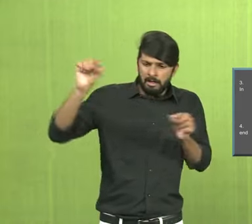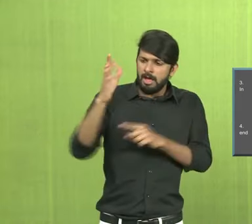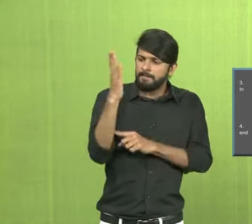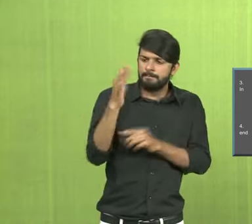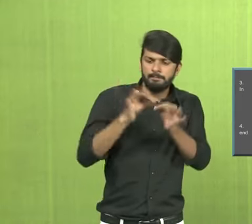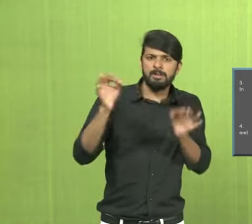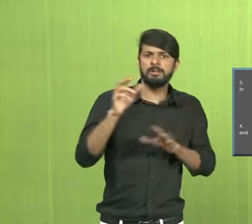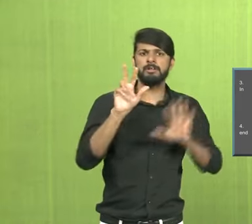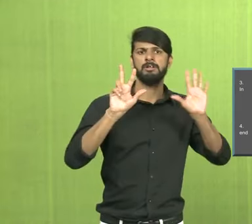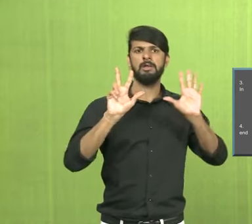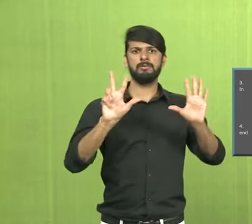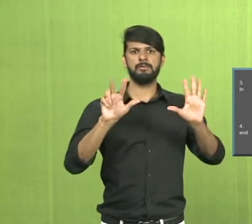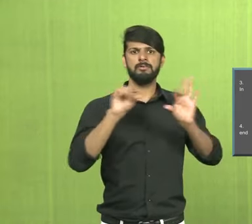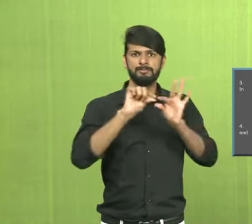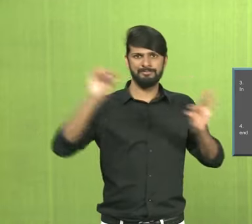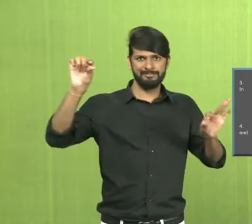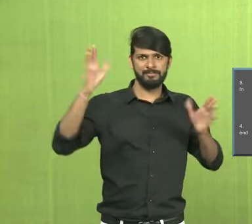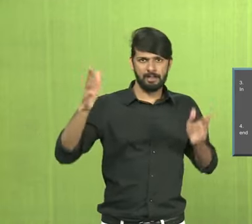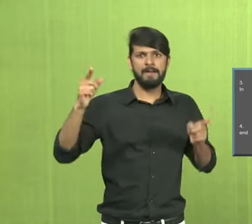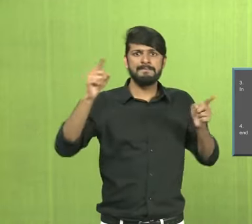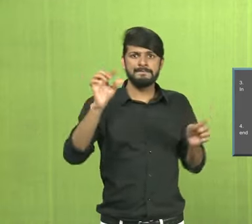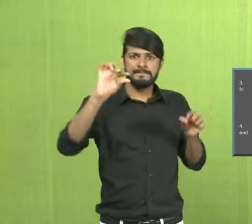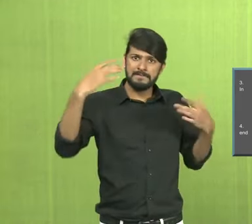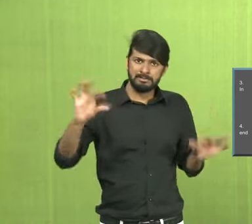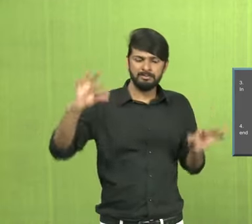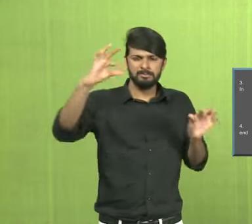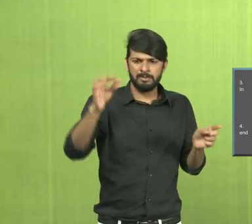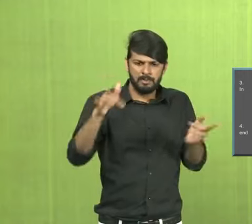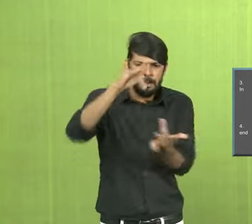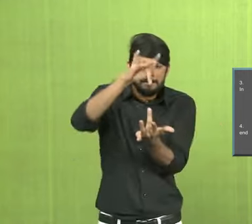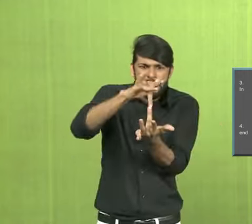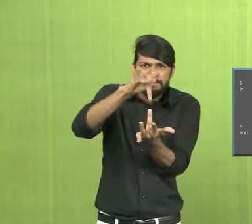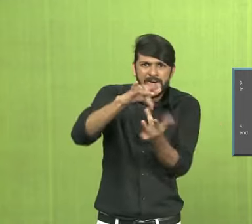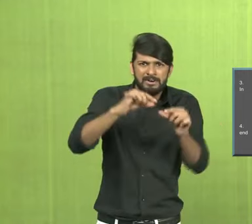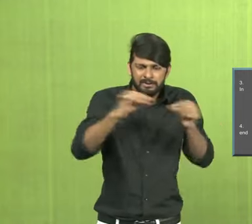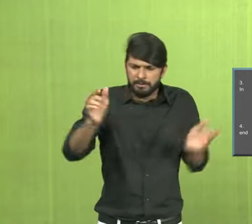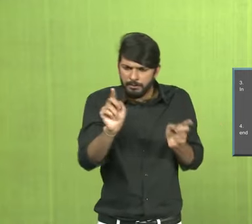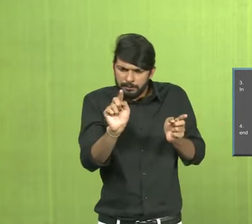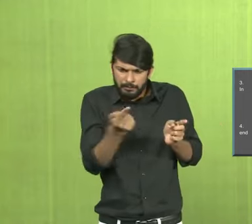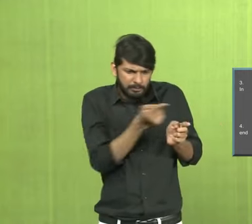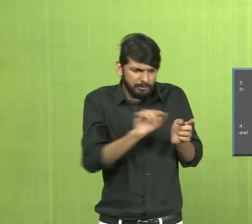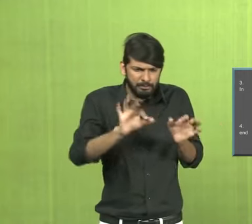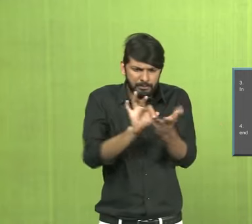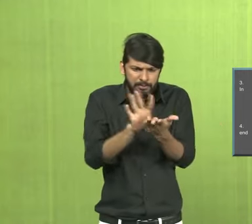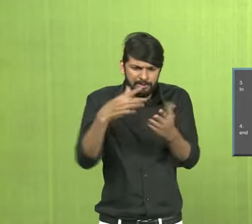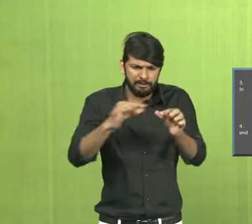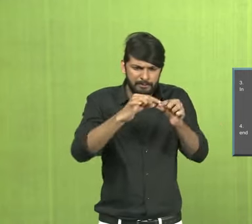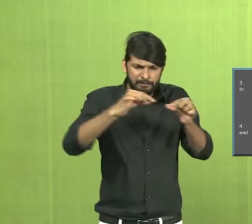one end of an 8-inch long stick of reed or palm, and after sharpening